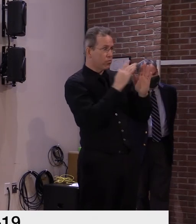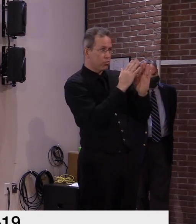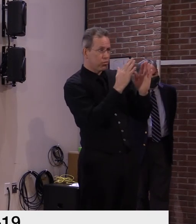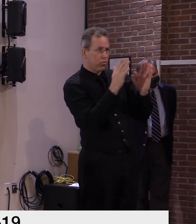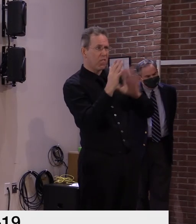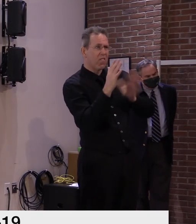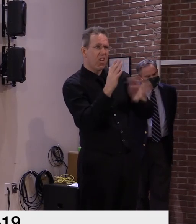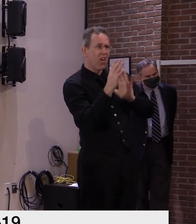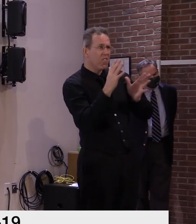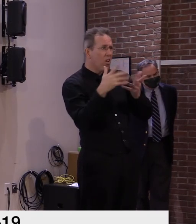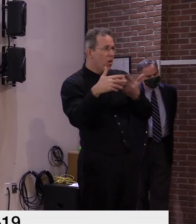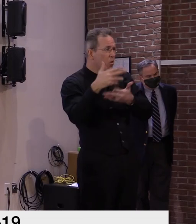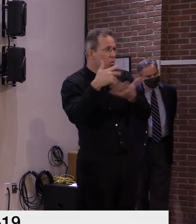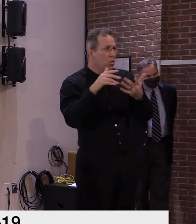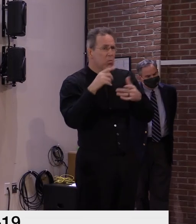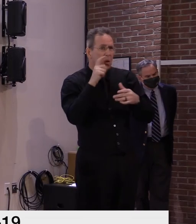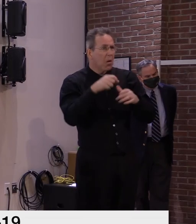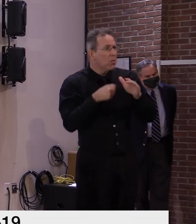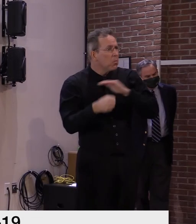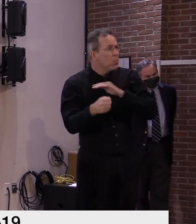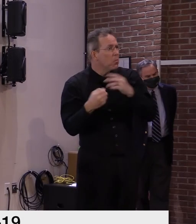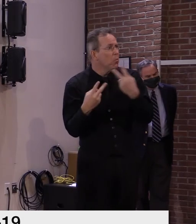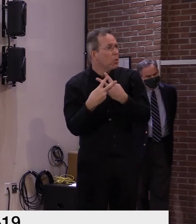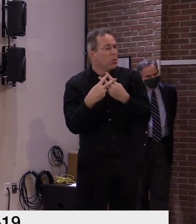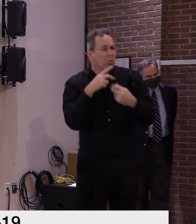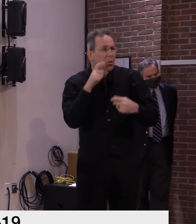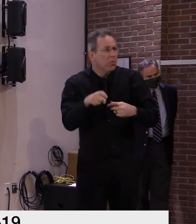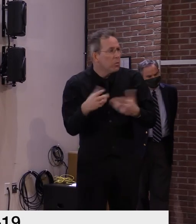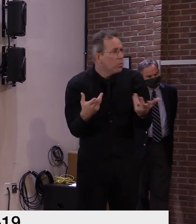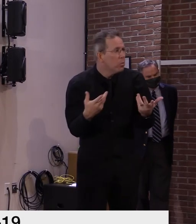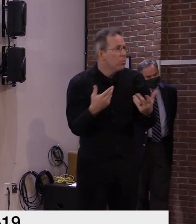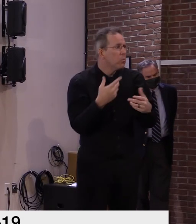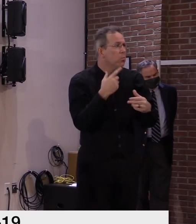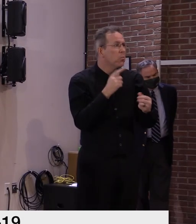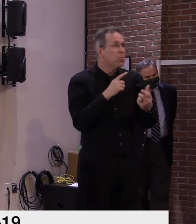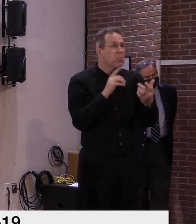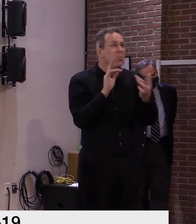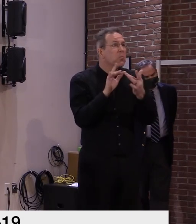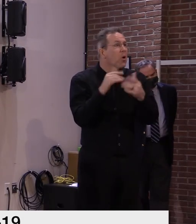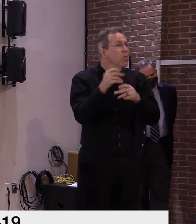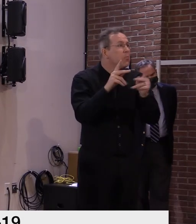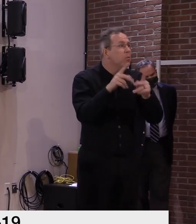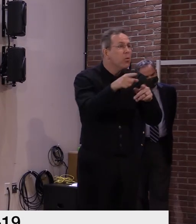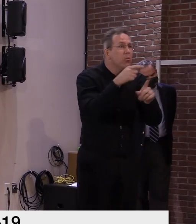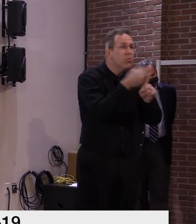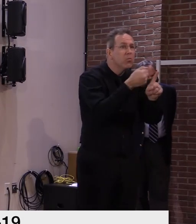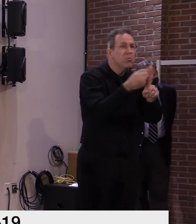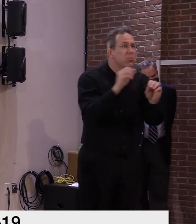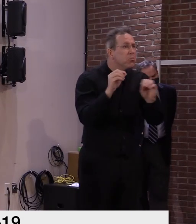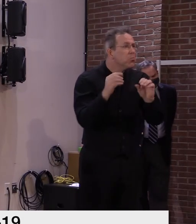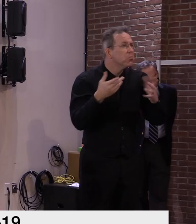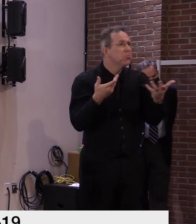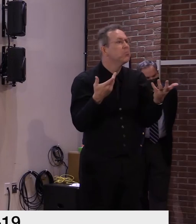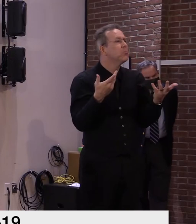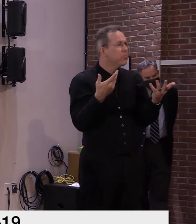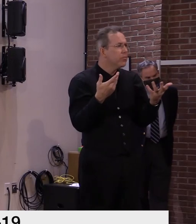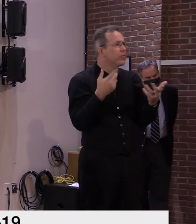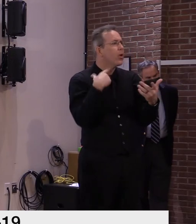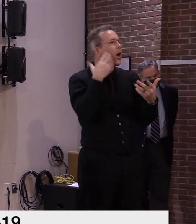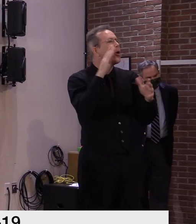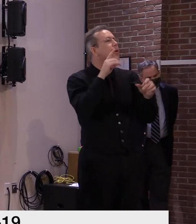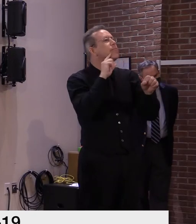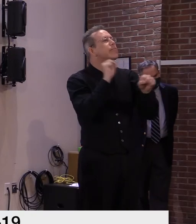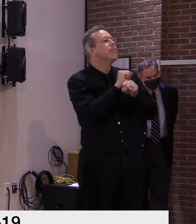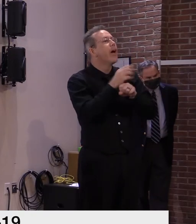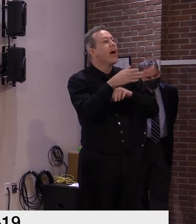if they come in contact with another case, et cetera. We're not certain yet beyond the 90 days after